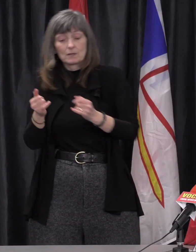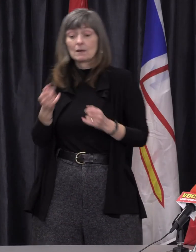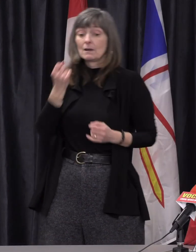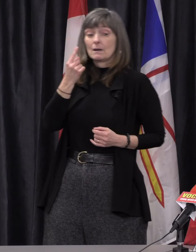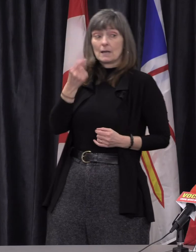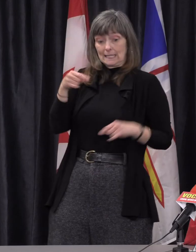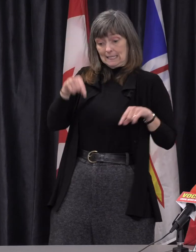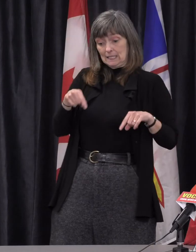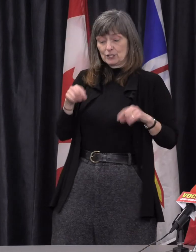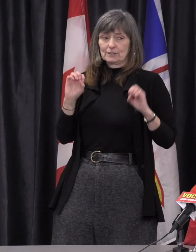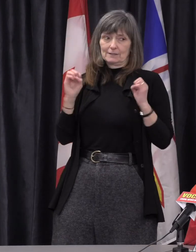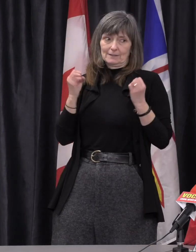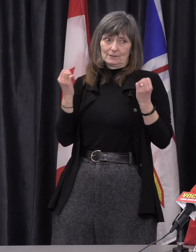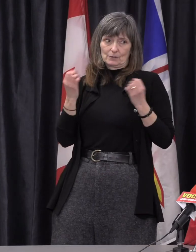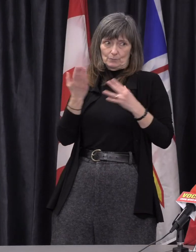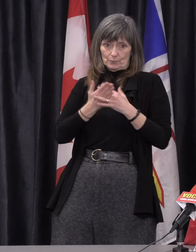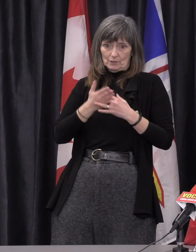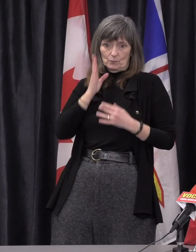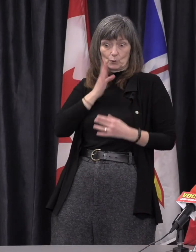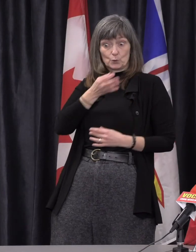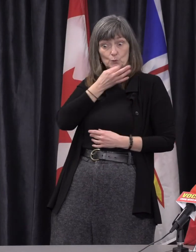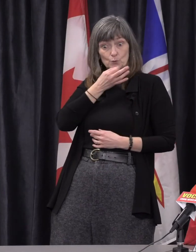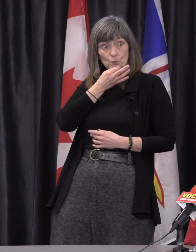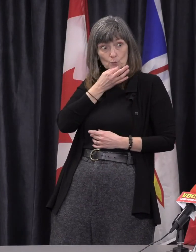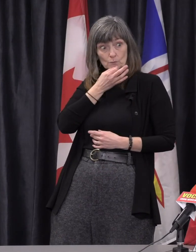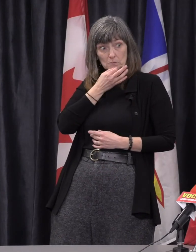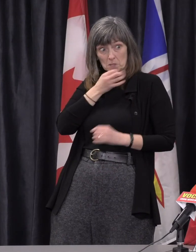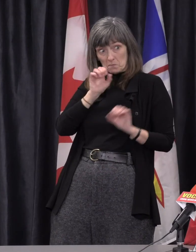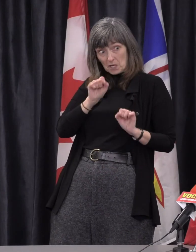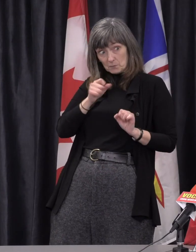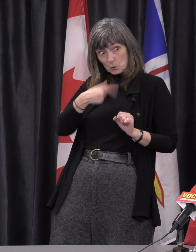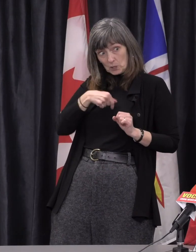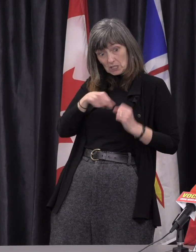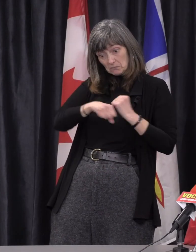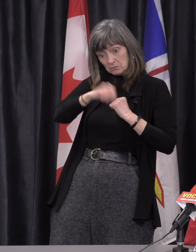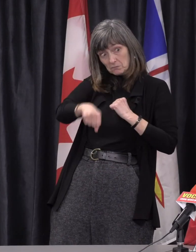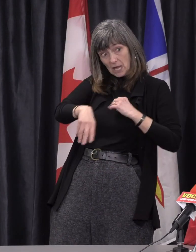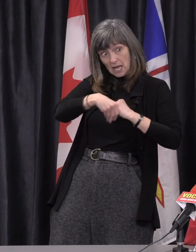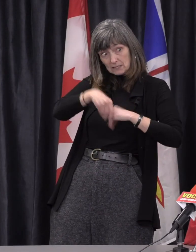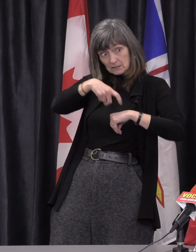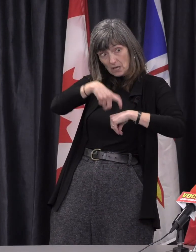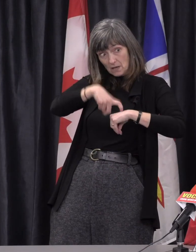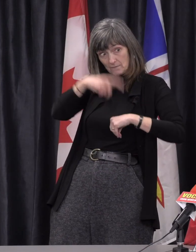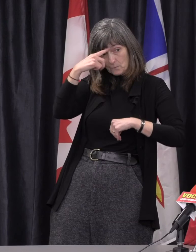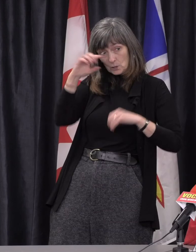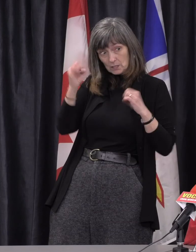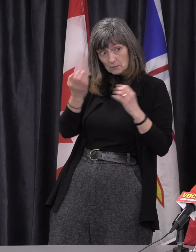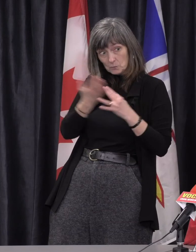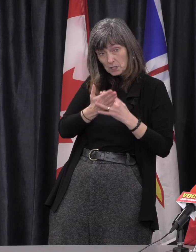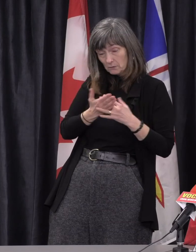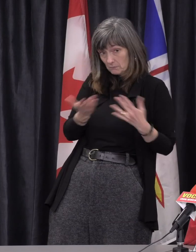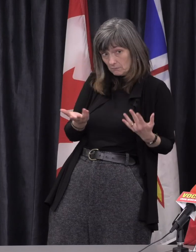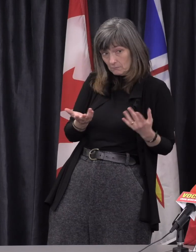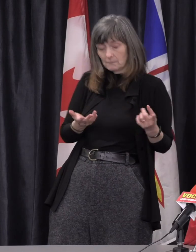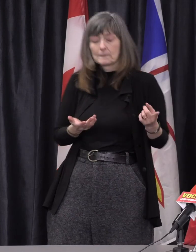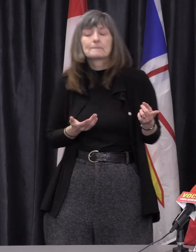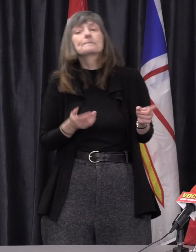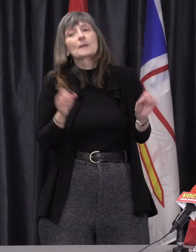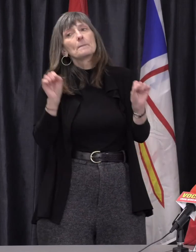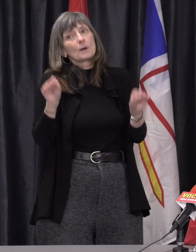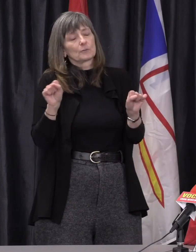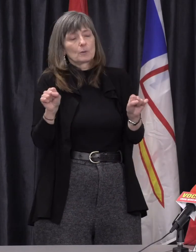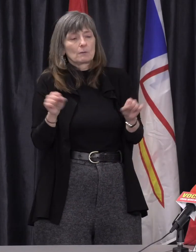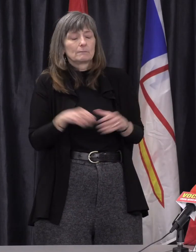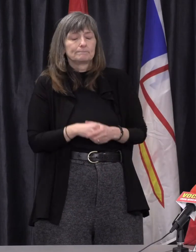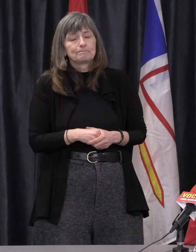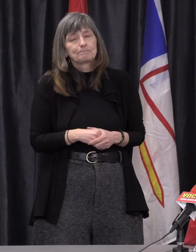possibility that we would do the same thing under the same logic? That's certainly discussions that we're having, and I think we